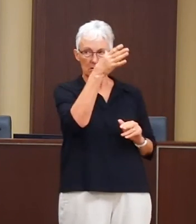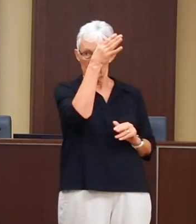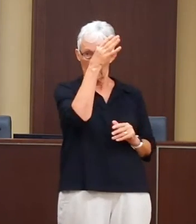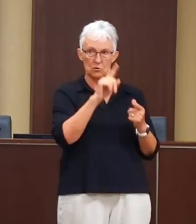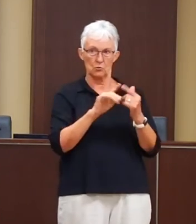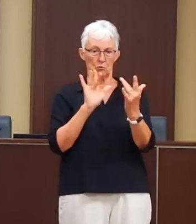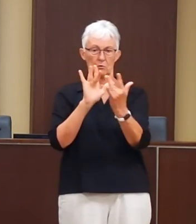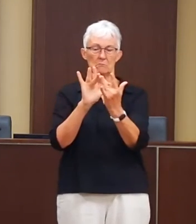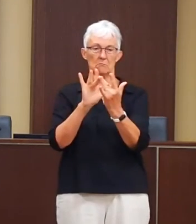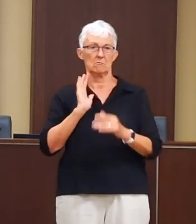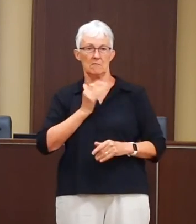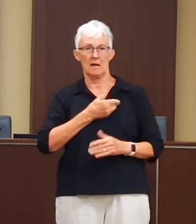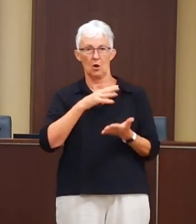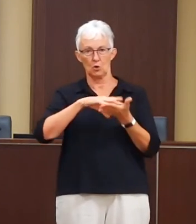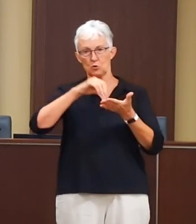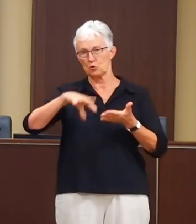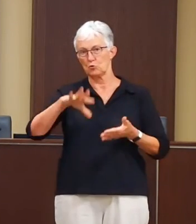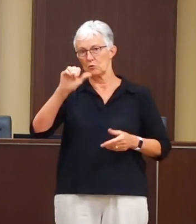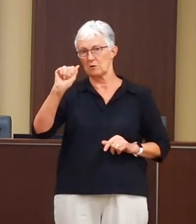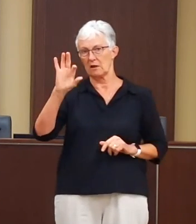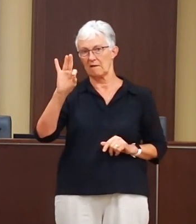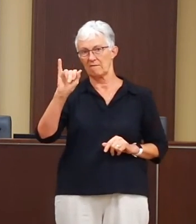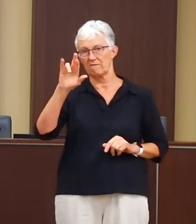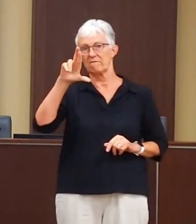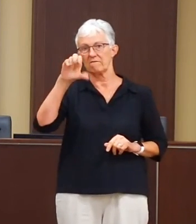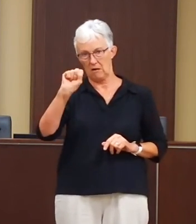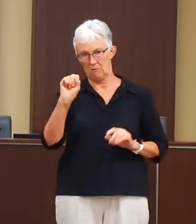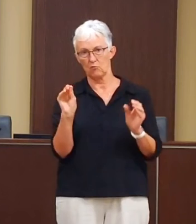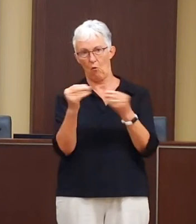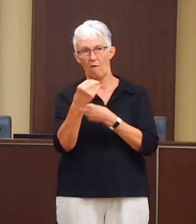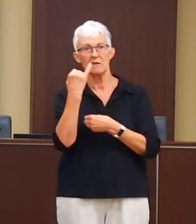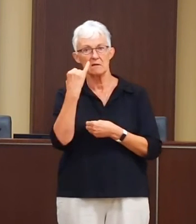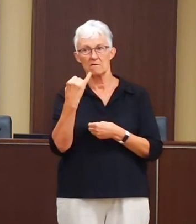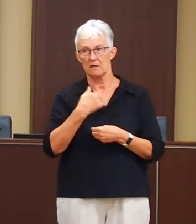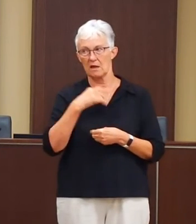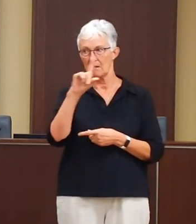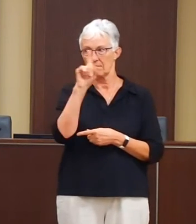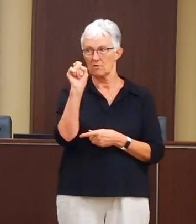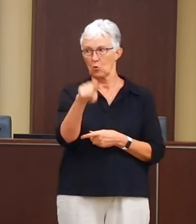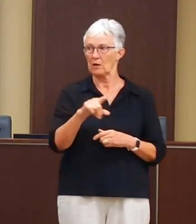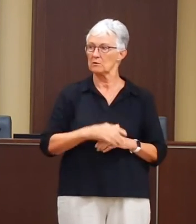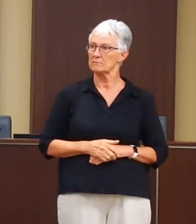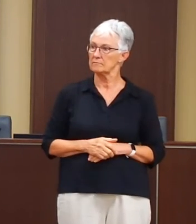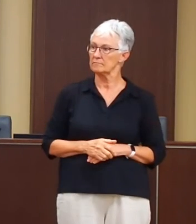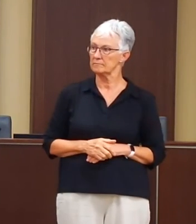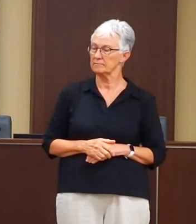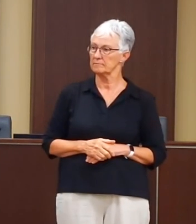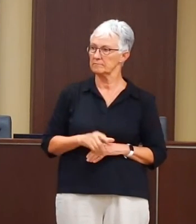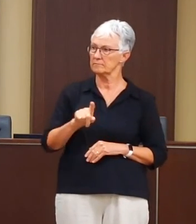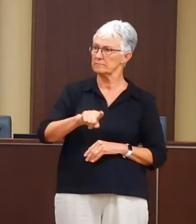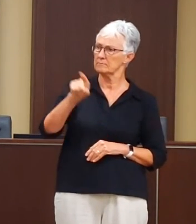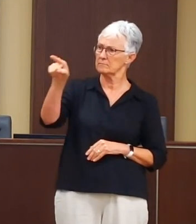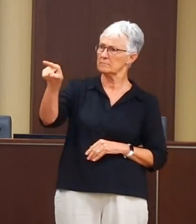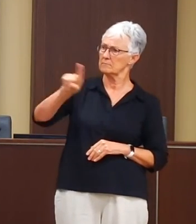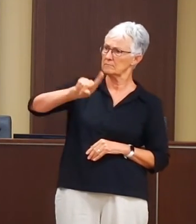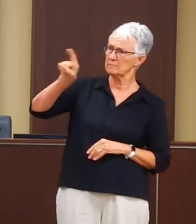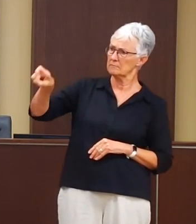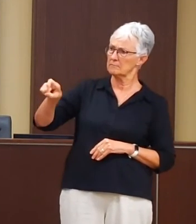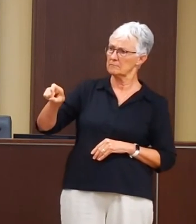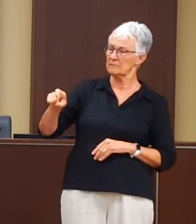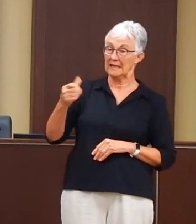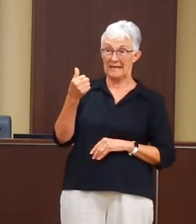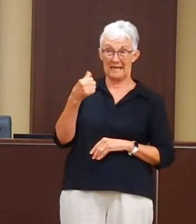our Student Affairs Office if they have any questions about that. Is there any indication that more students will be eligible for